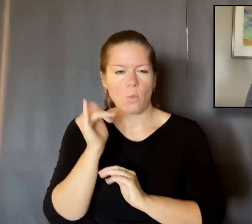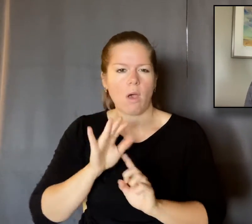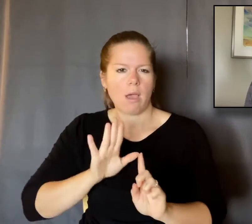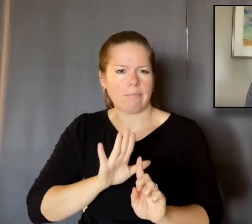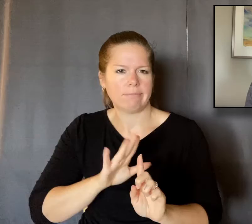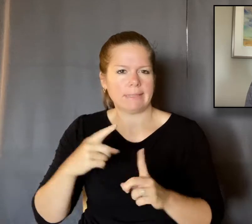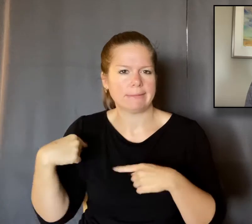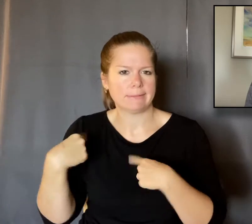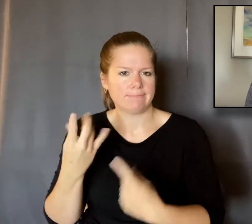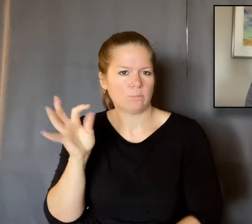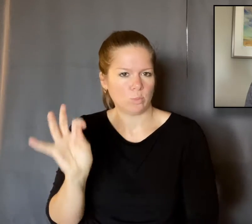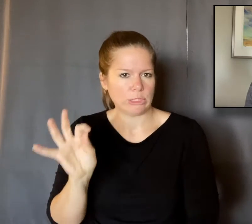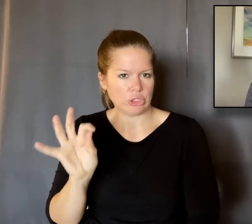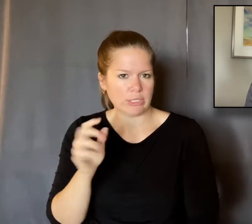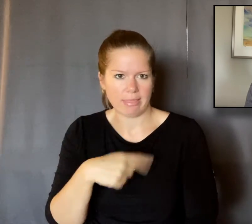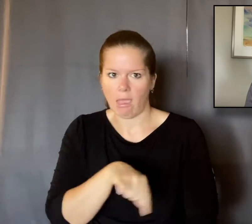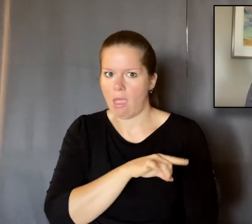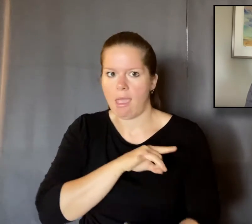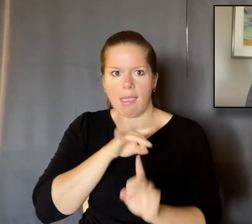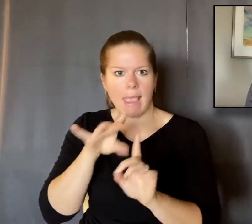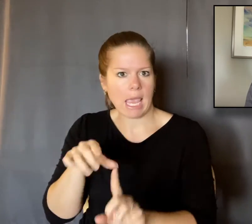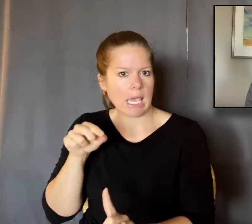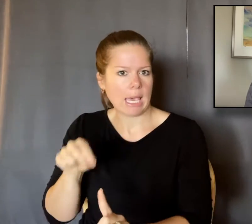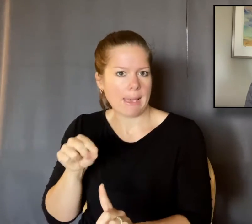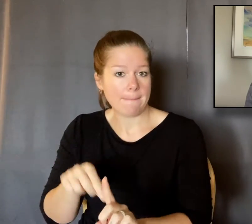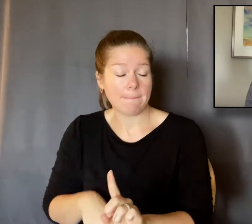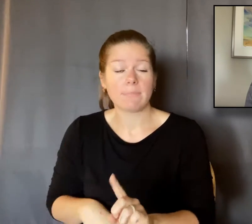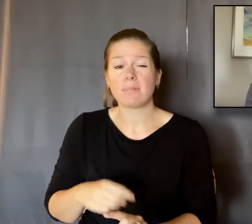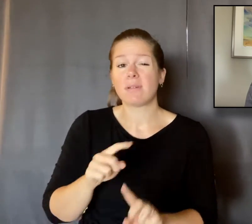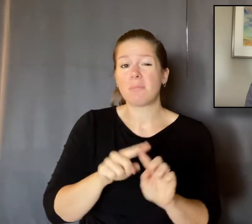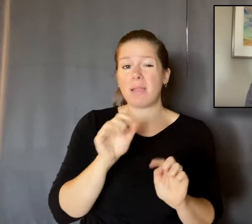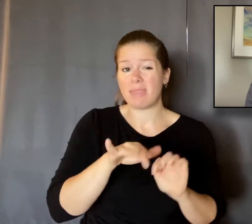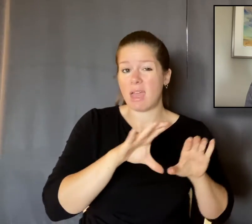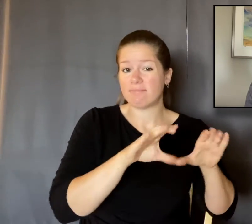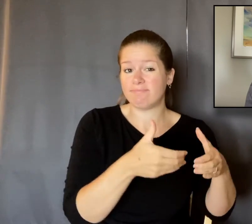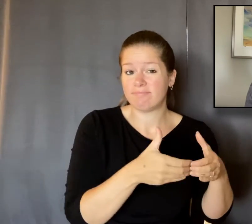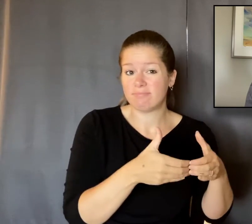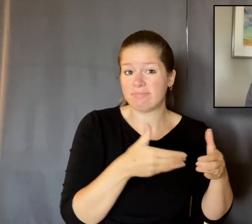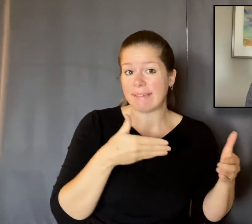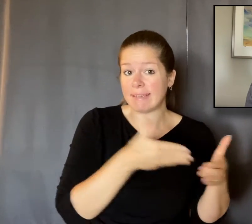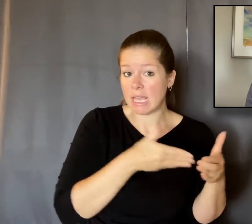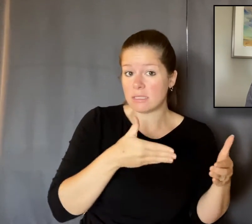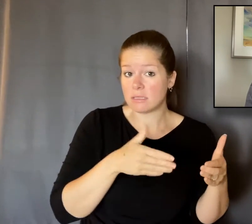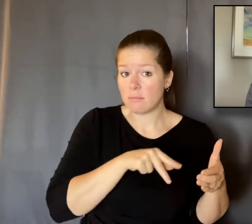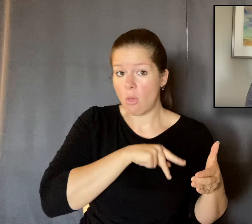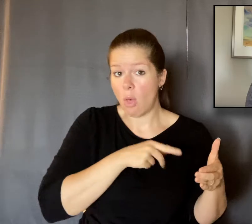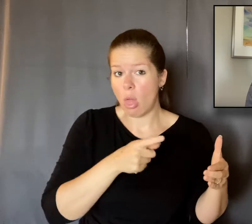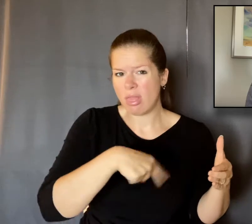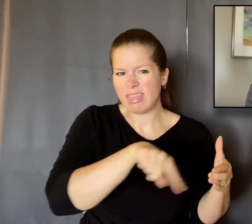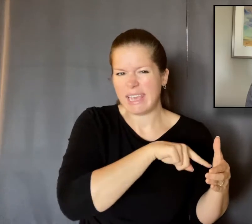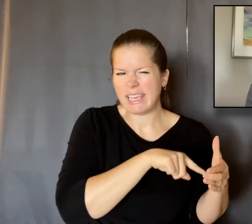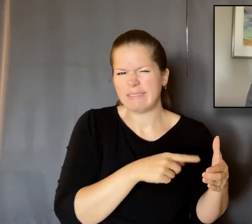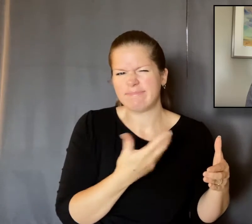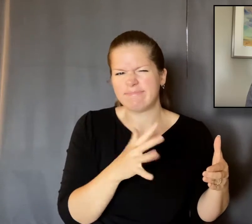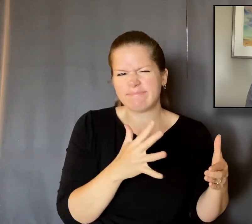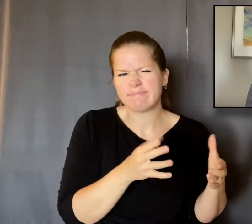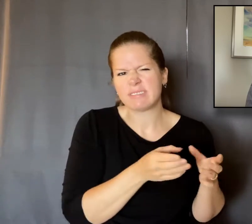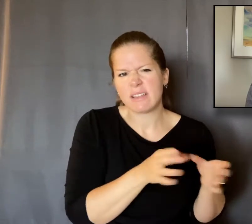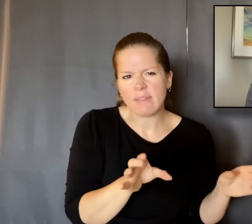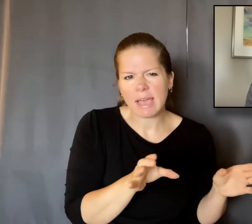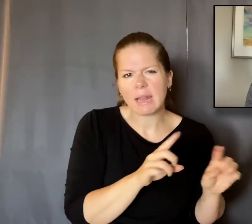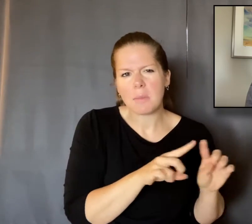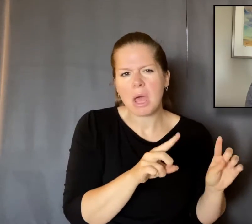his preaching, and they can't stand him. And they're divided, the Pharisees and the Sadducees, a little bit over resurrection and some different issues, but overall